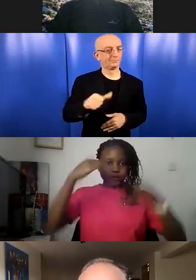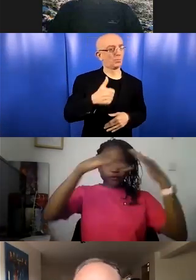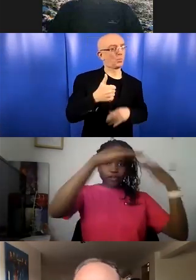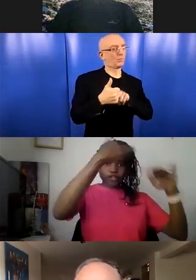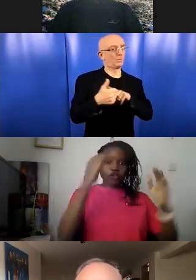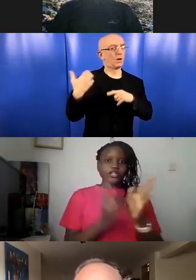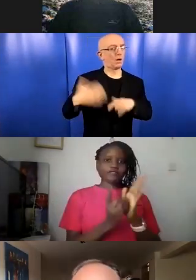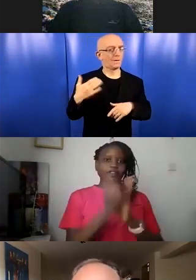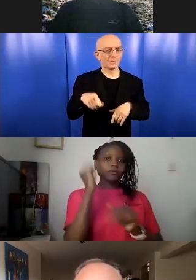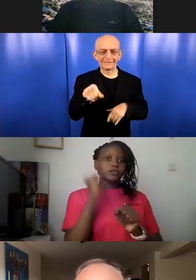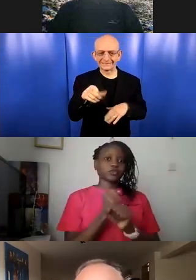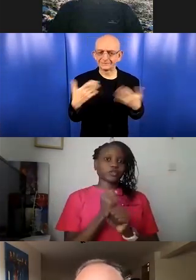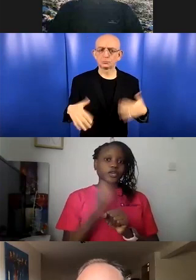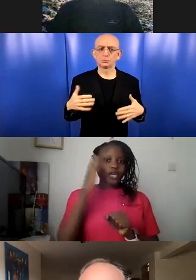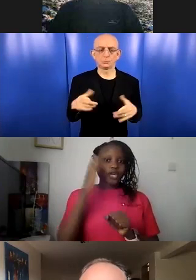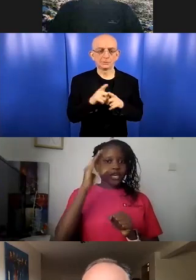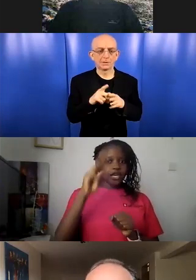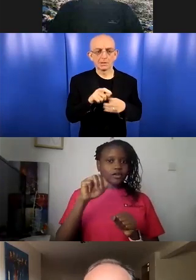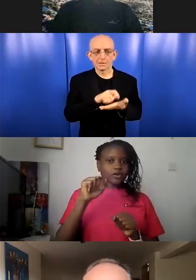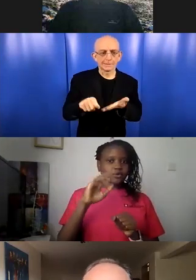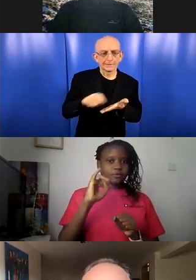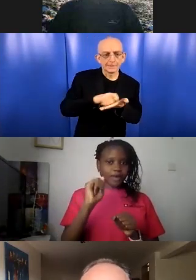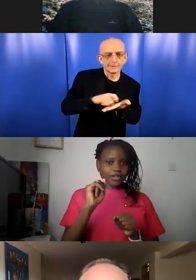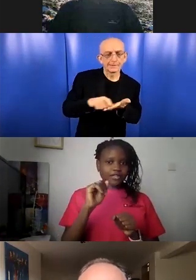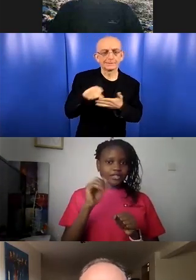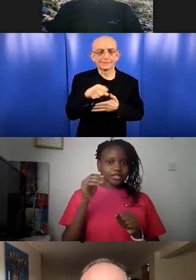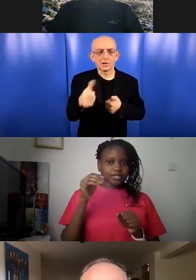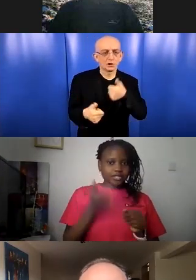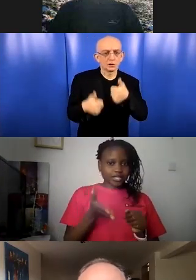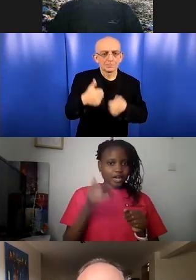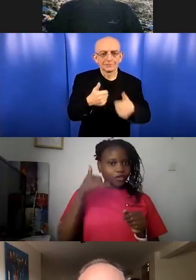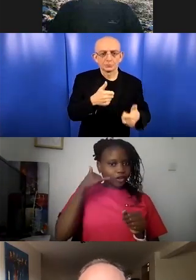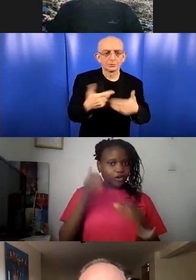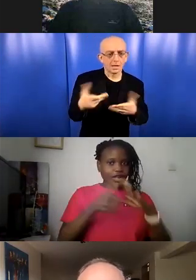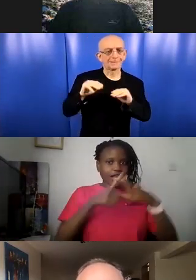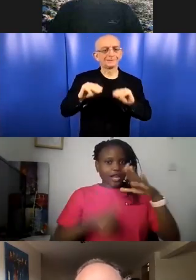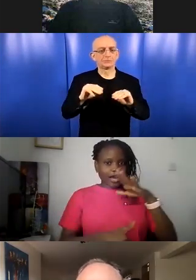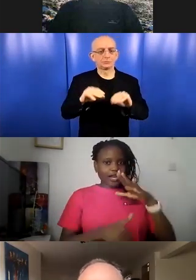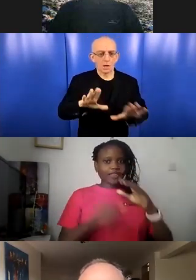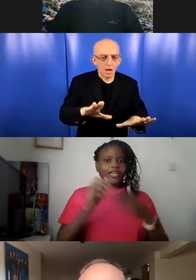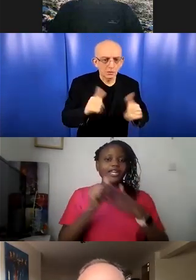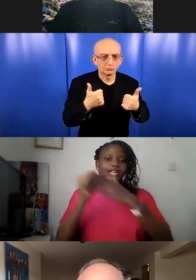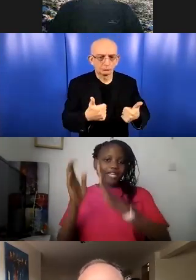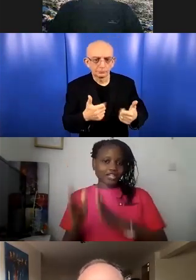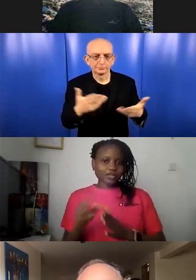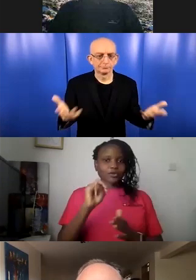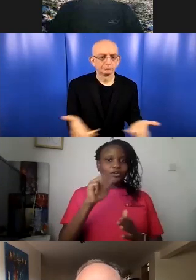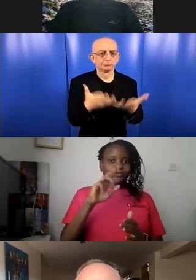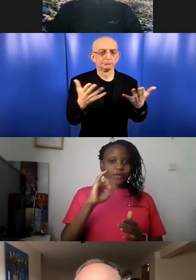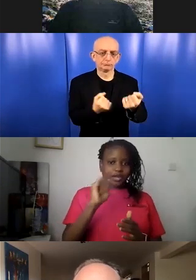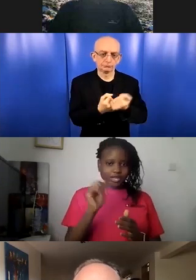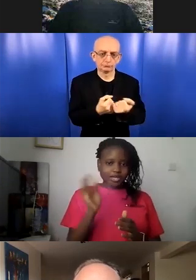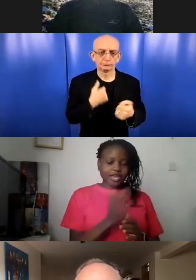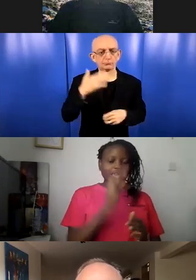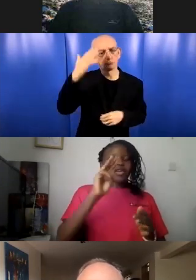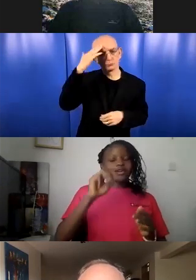And I know Marie Skuman is on this call too, really under the leadership of Marie and Leonard Cheshire in Western Kenya and Marie's Girls Education Challenge